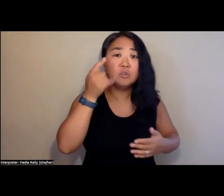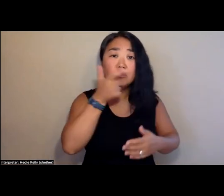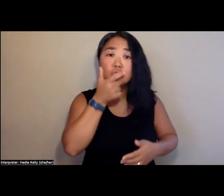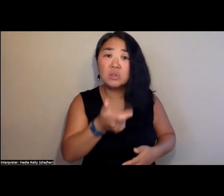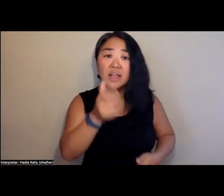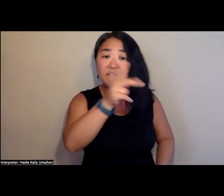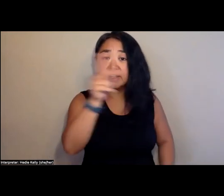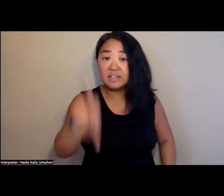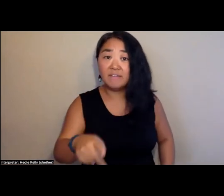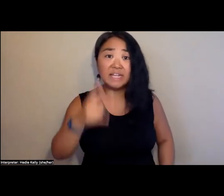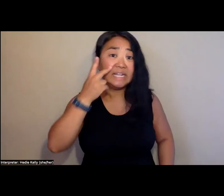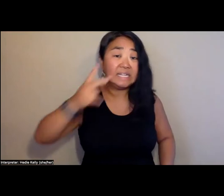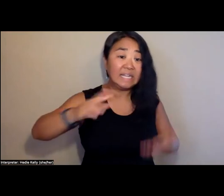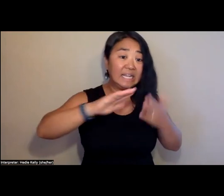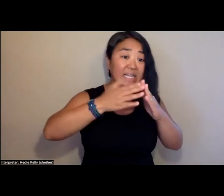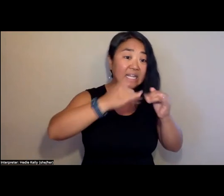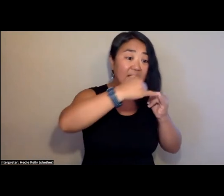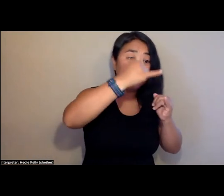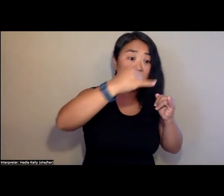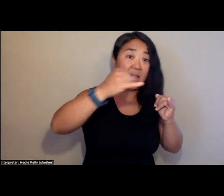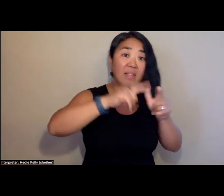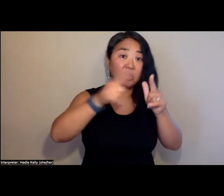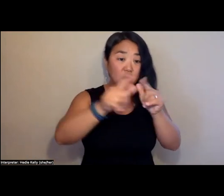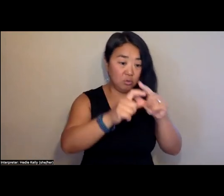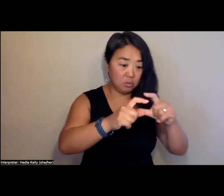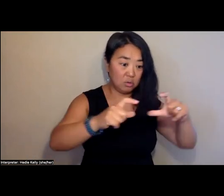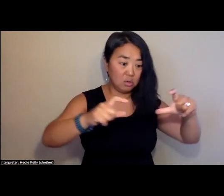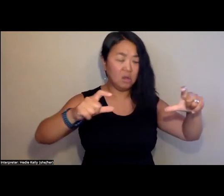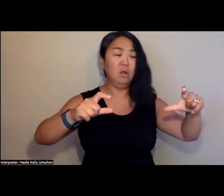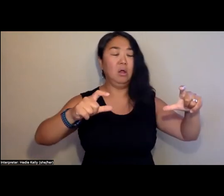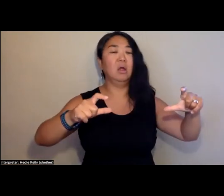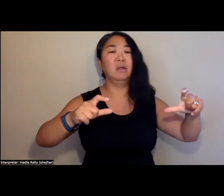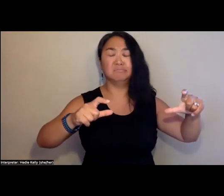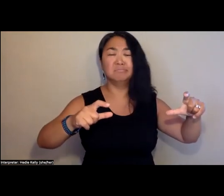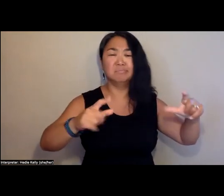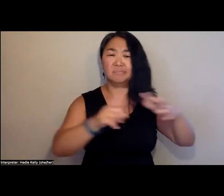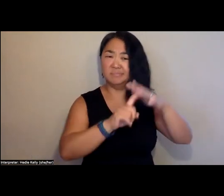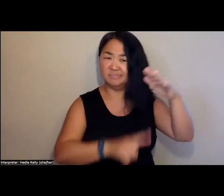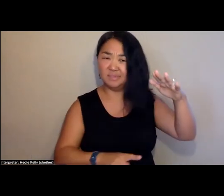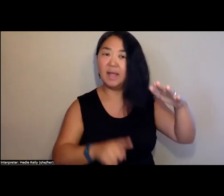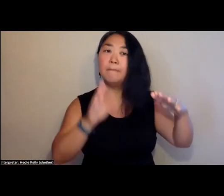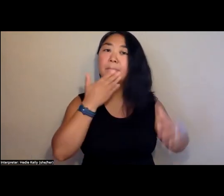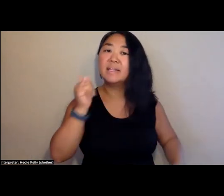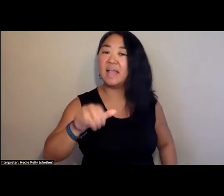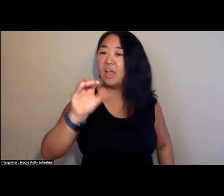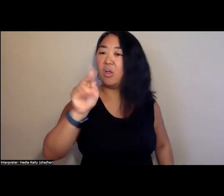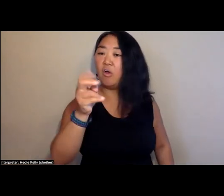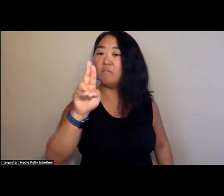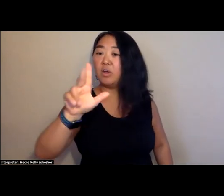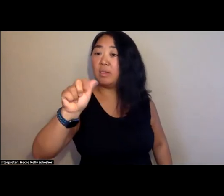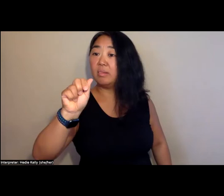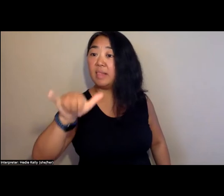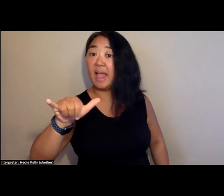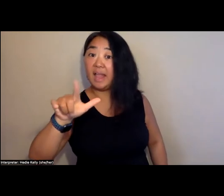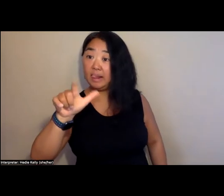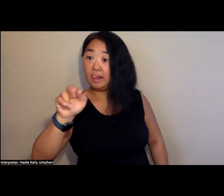the city limits, and then as you zoom in, they disappear. So that overlay link is probably the most useful one in terms